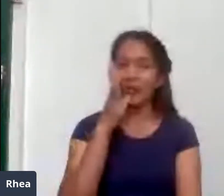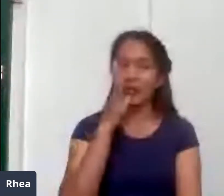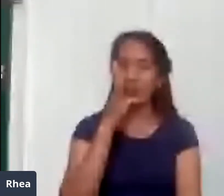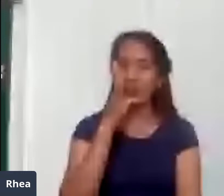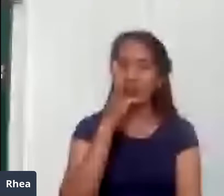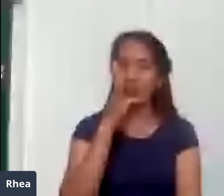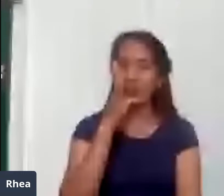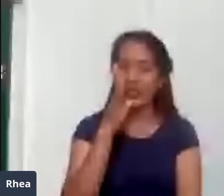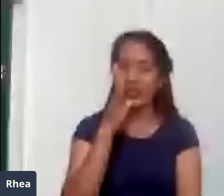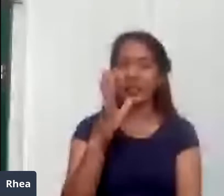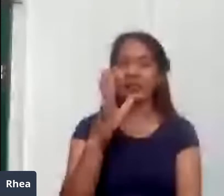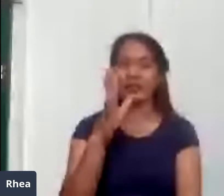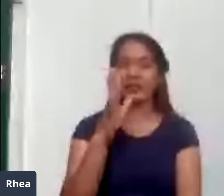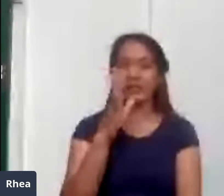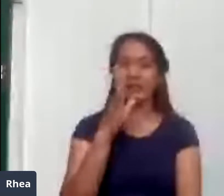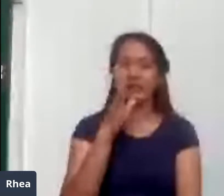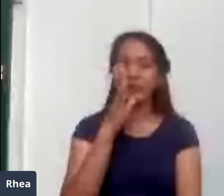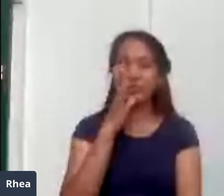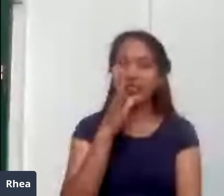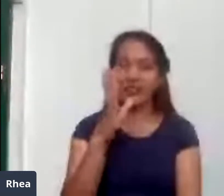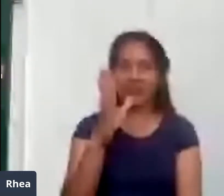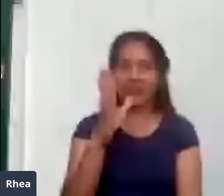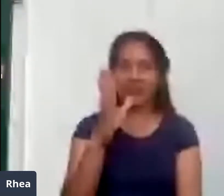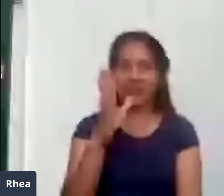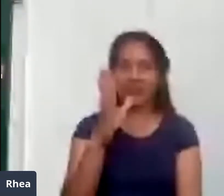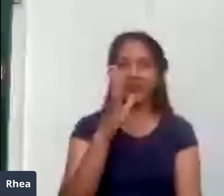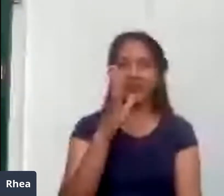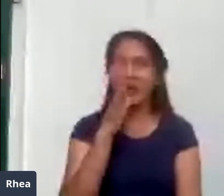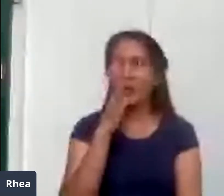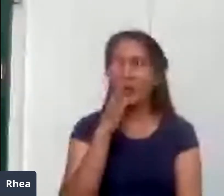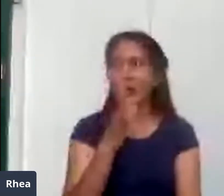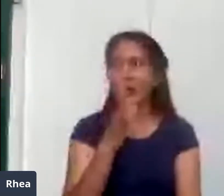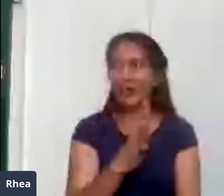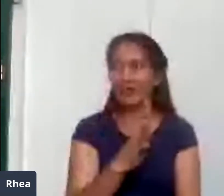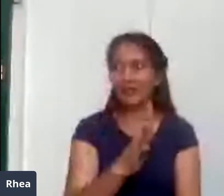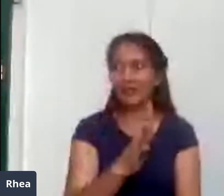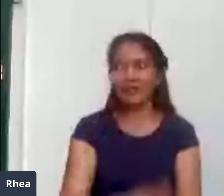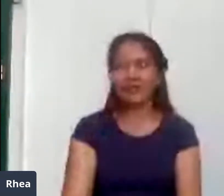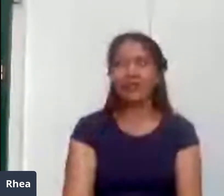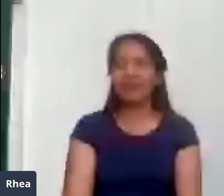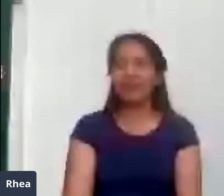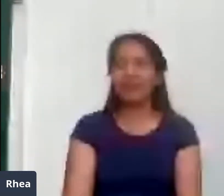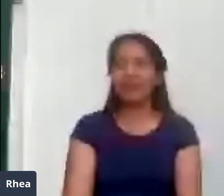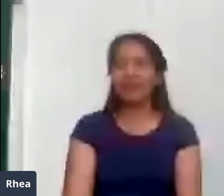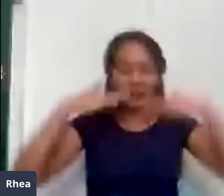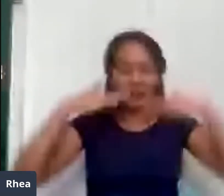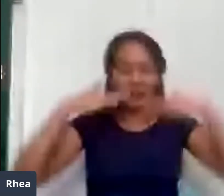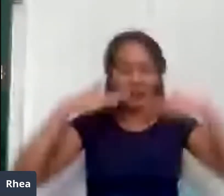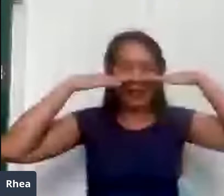is mother, nanay, mudra, mama.